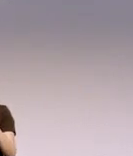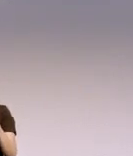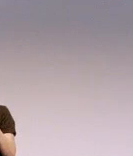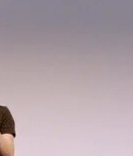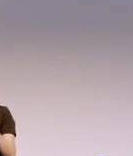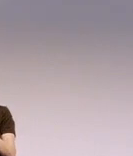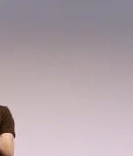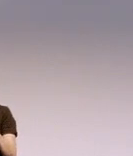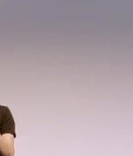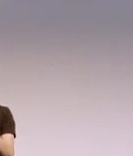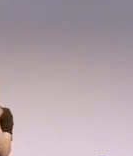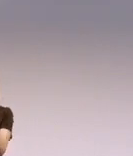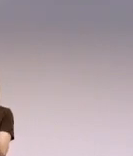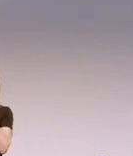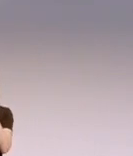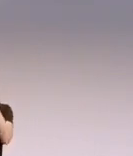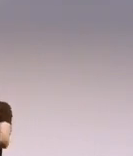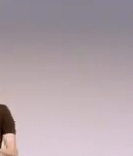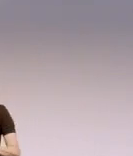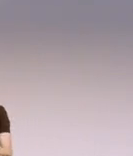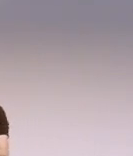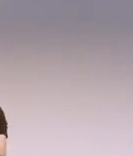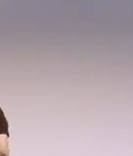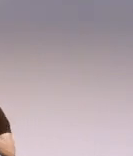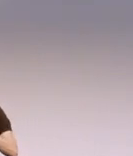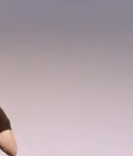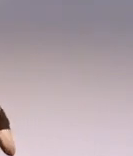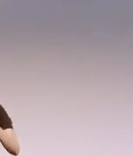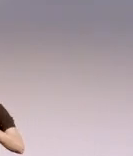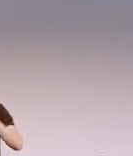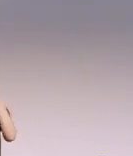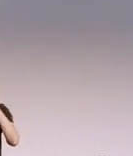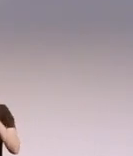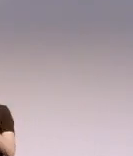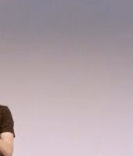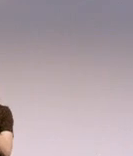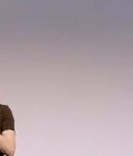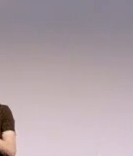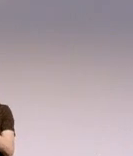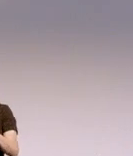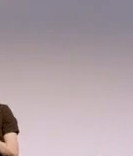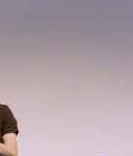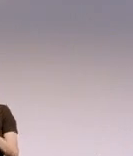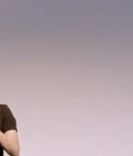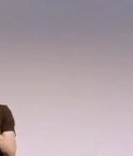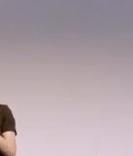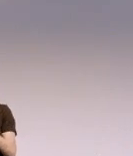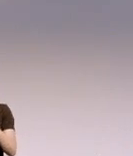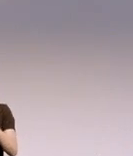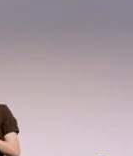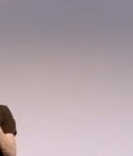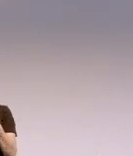Hi. As we said, my name is Mitchell Martin. I am a user experience designer at DB